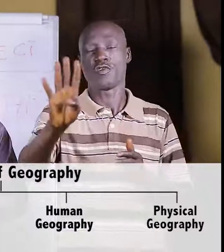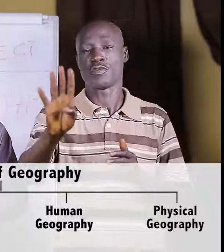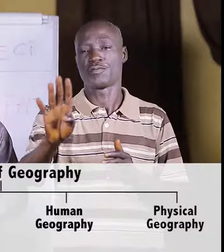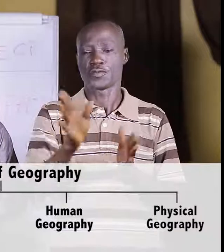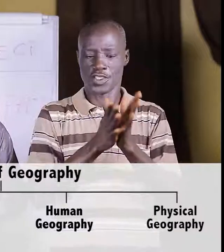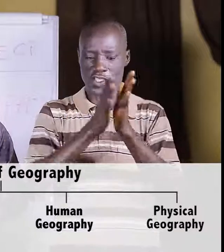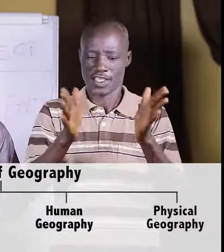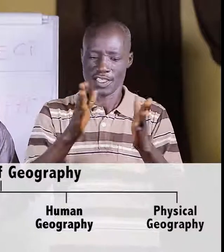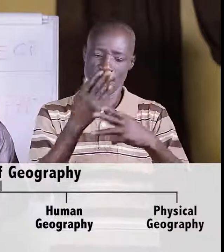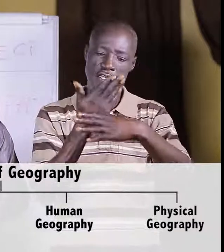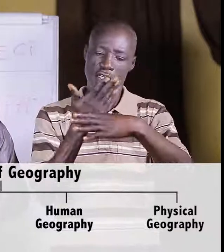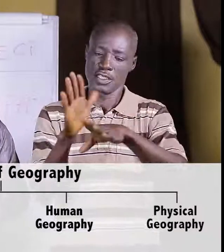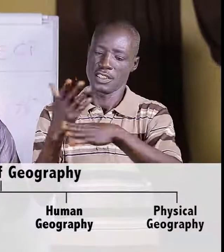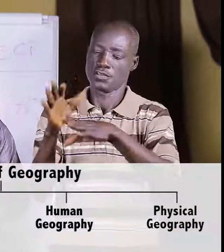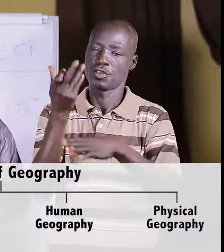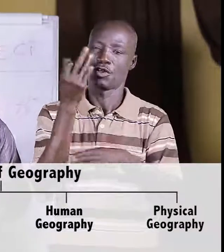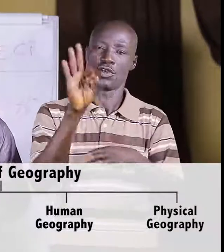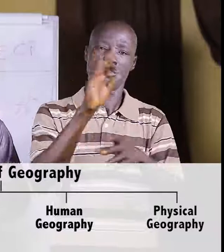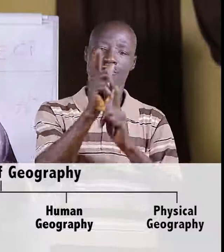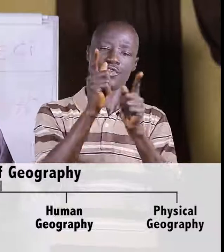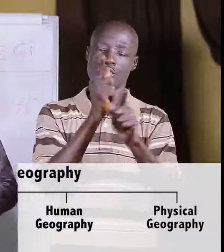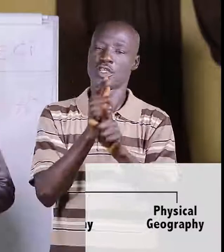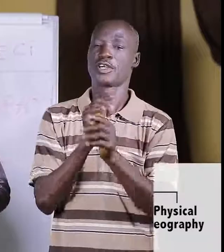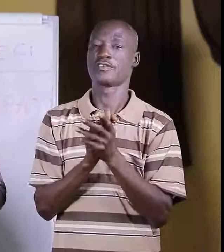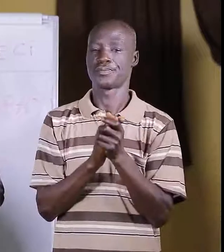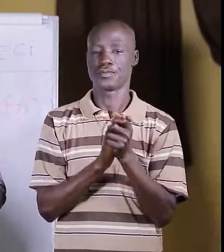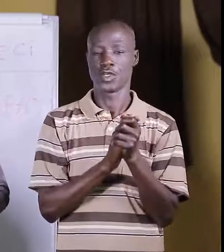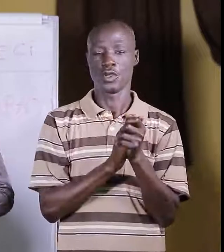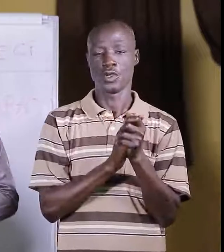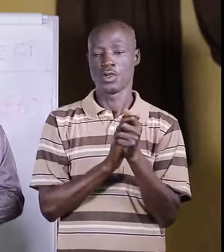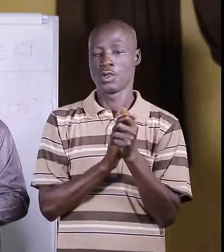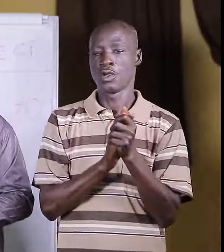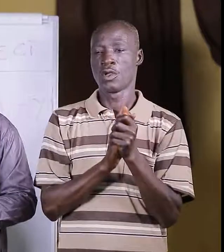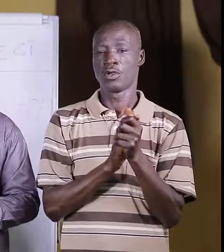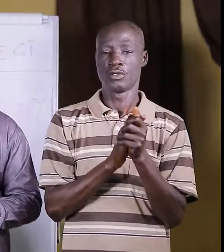major subdivisions of the subject called geography.